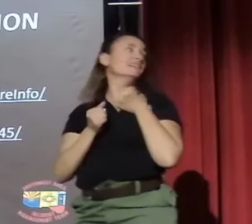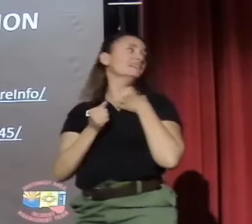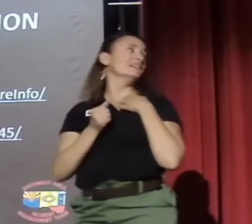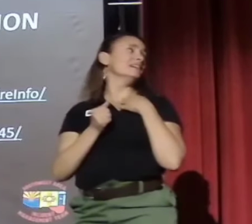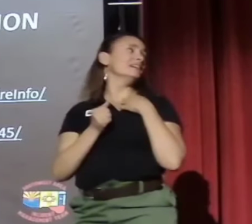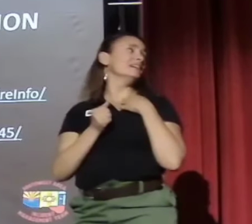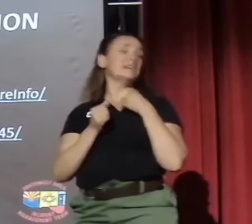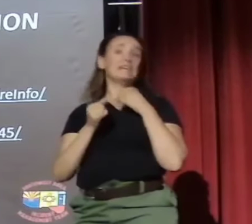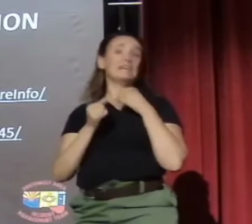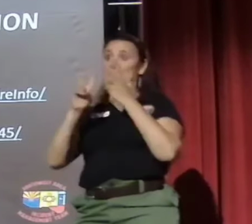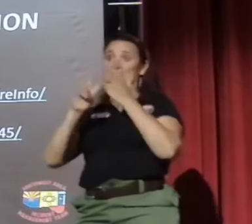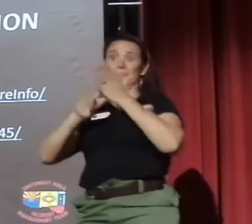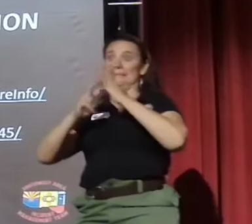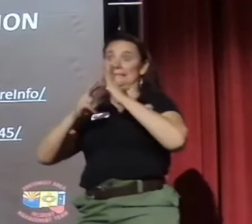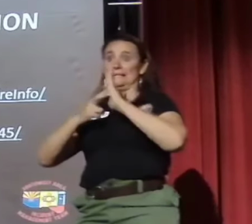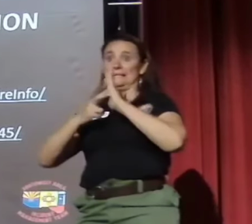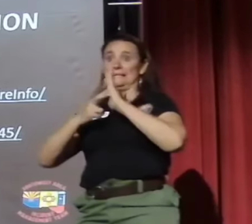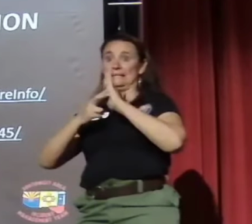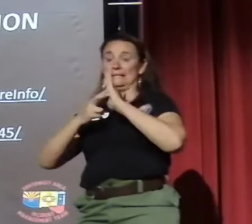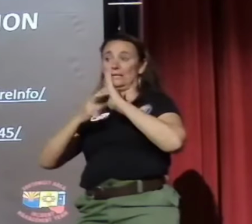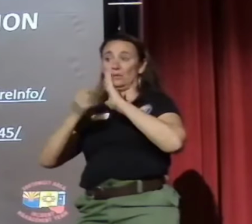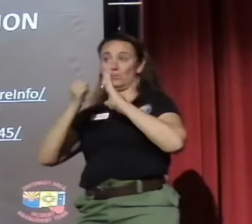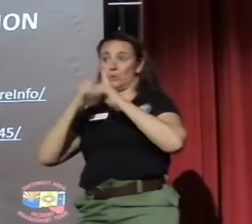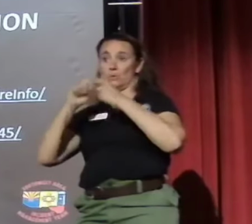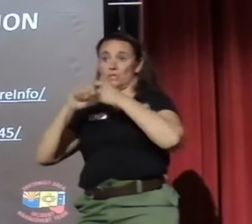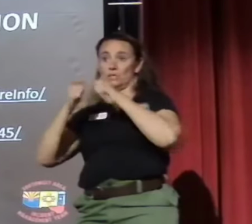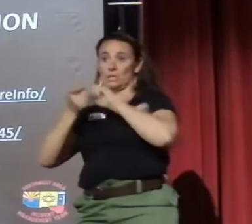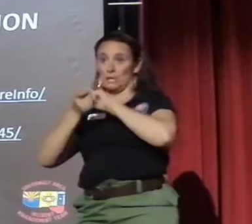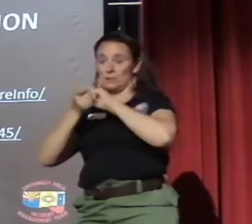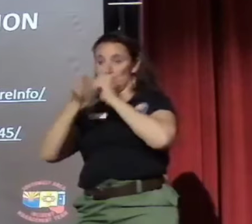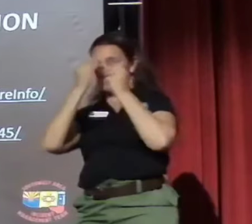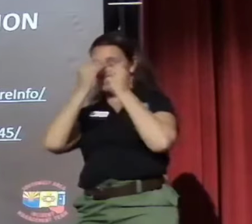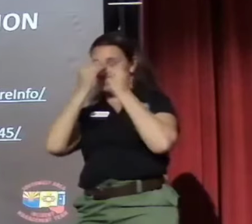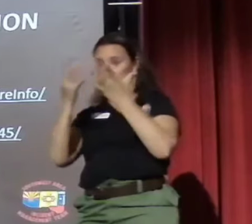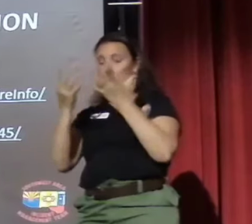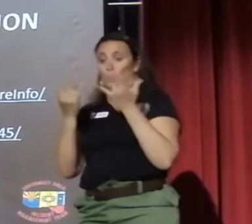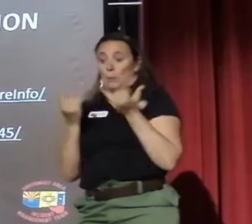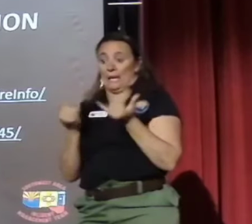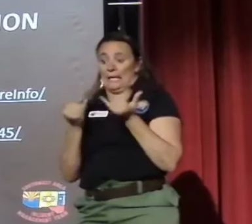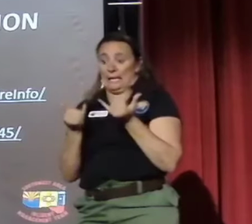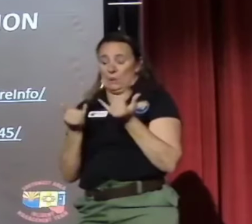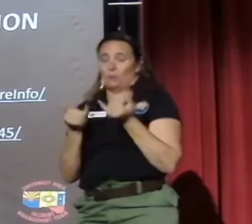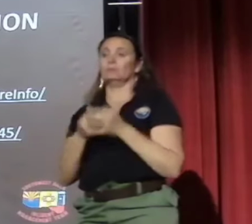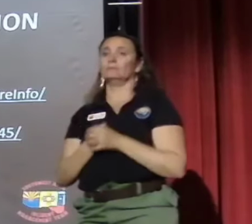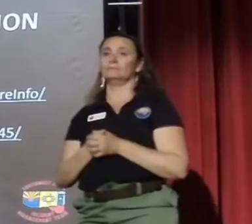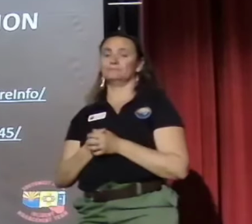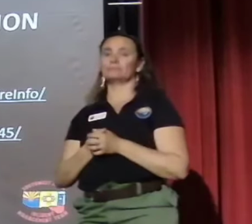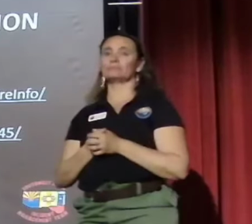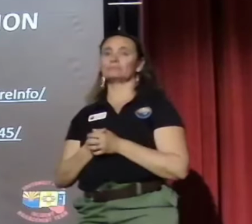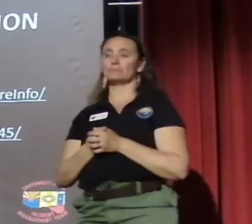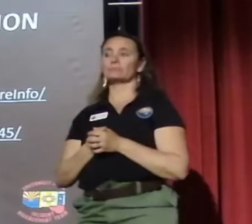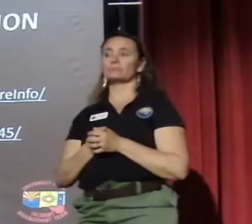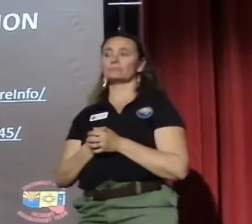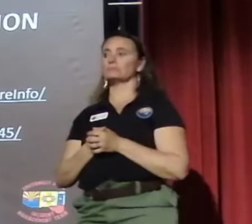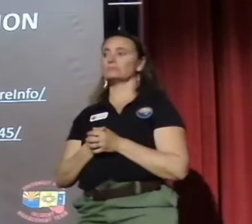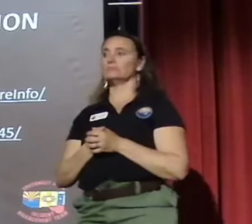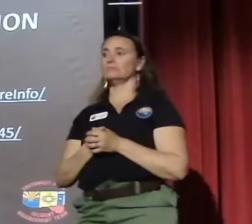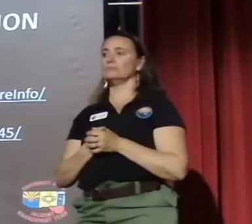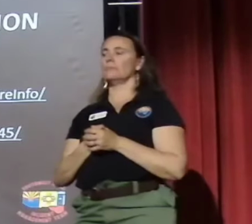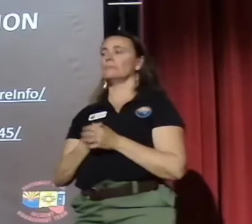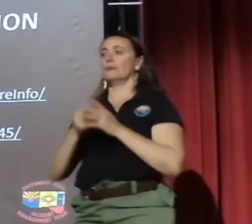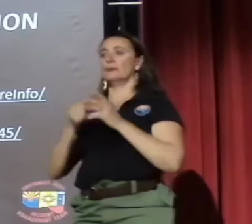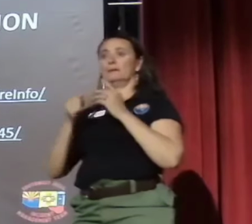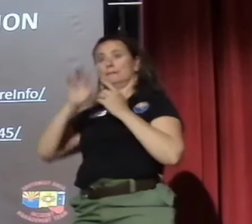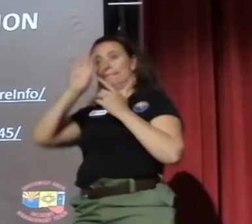Now that doesn't mean that it won't change. I'm just telling you at this point right now, due to the firefighting actions that have